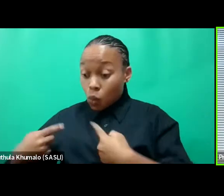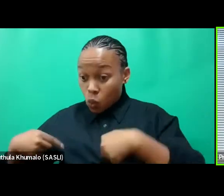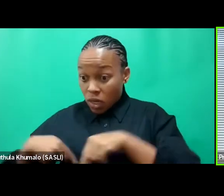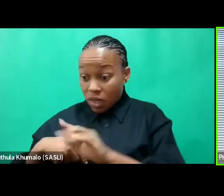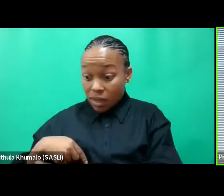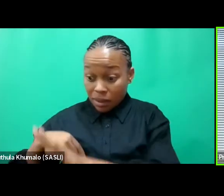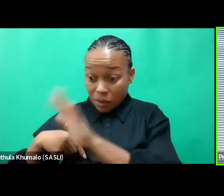found themselves in?